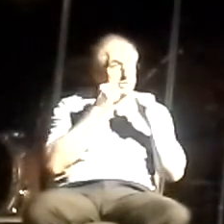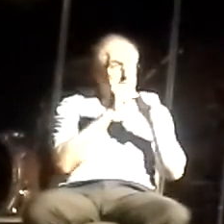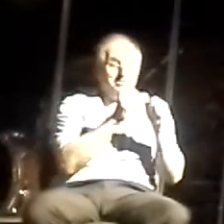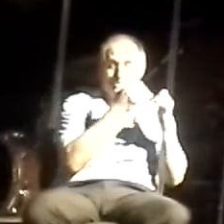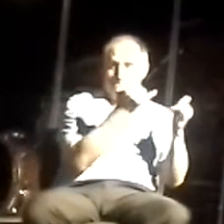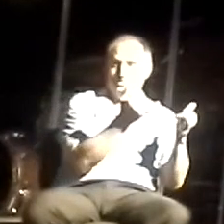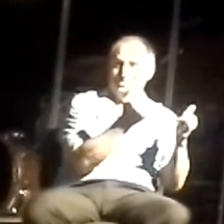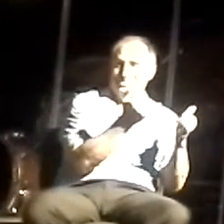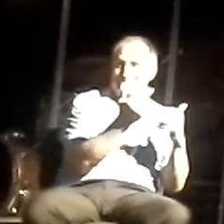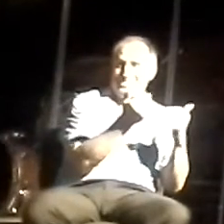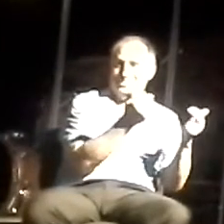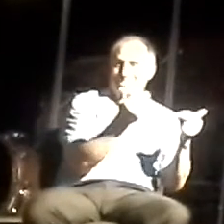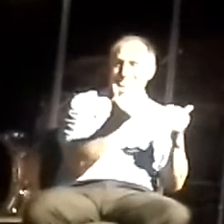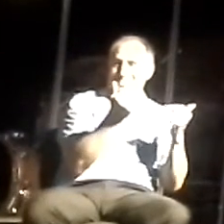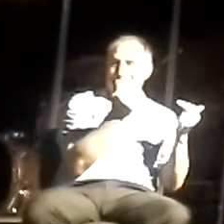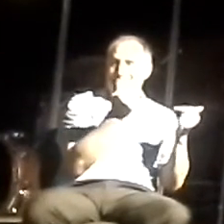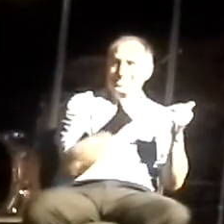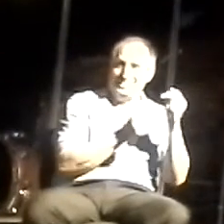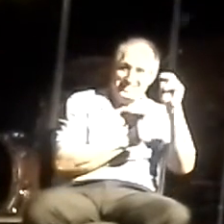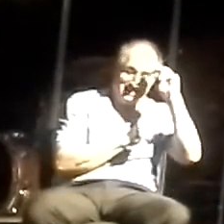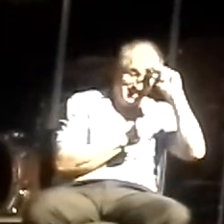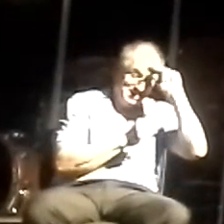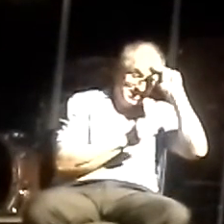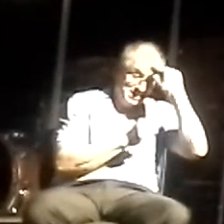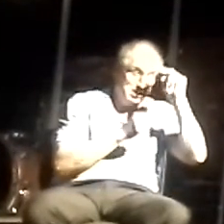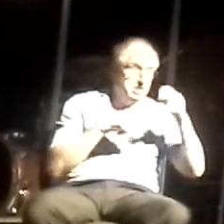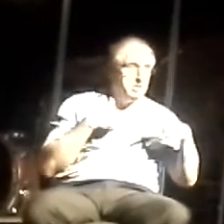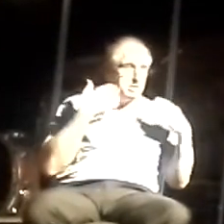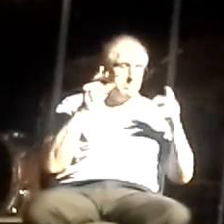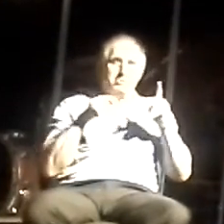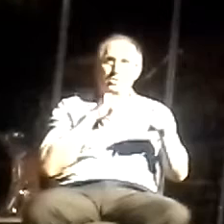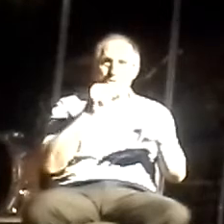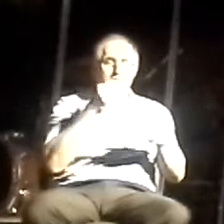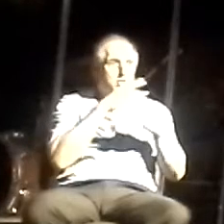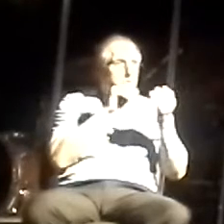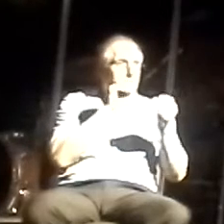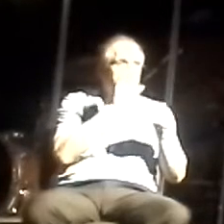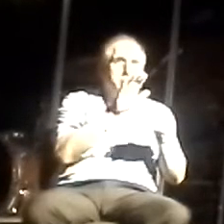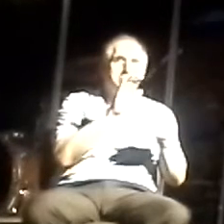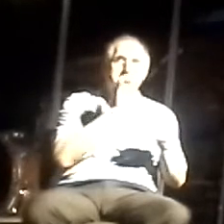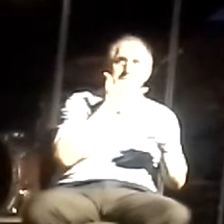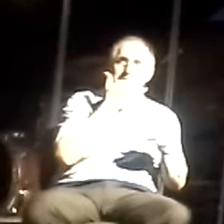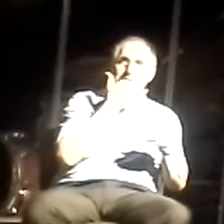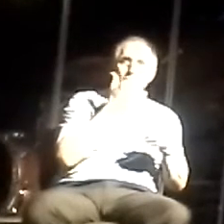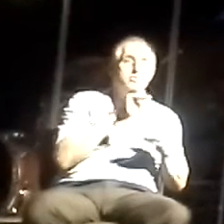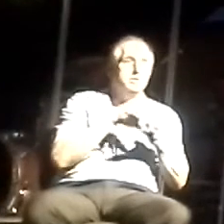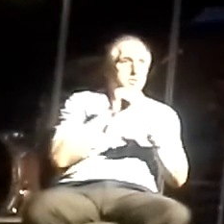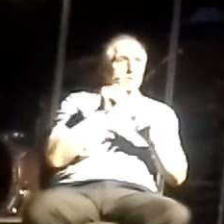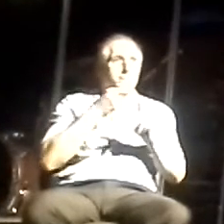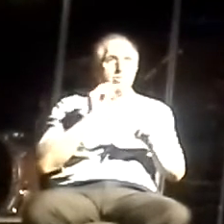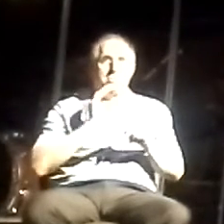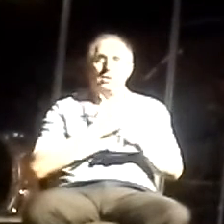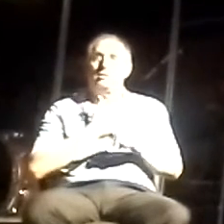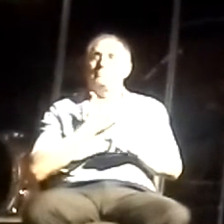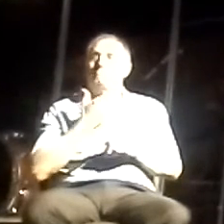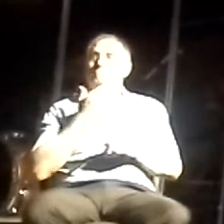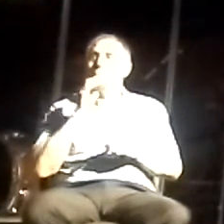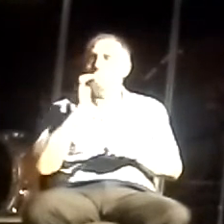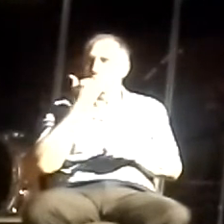See, young people, you don't have to learn from your mistakes. You can learn from